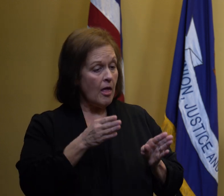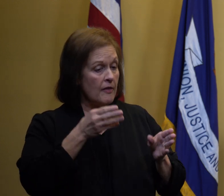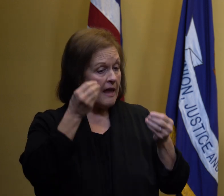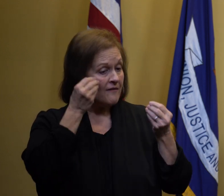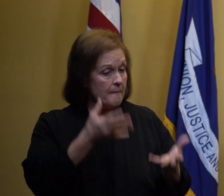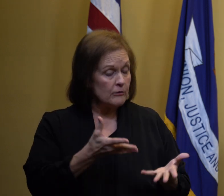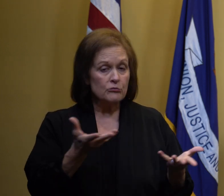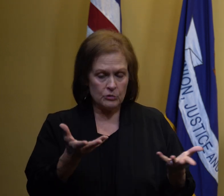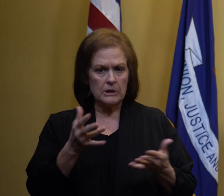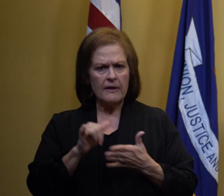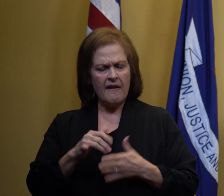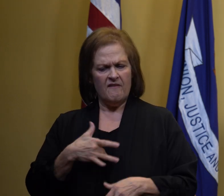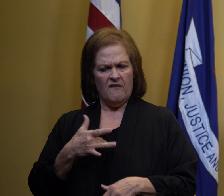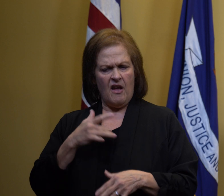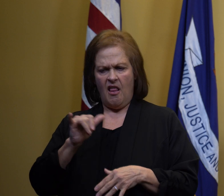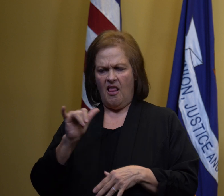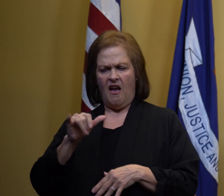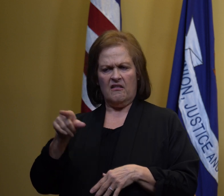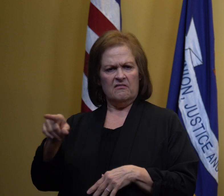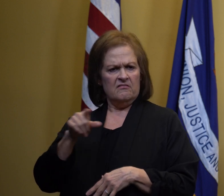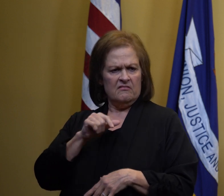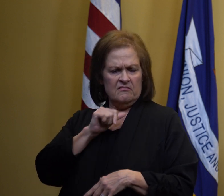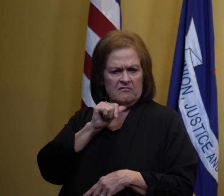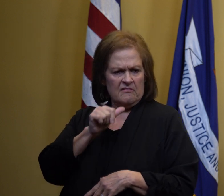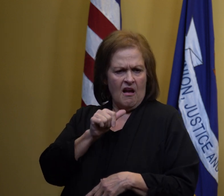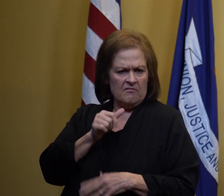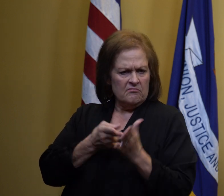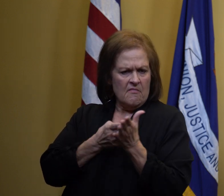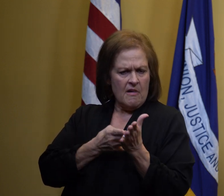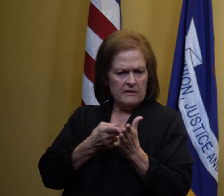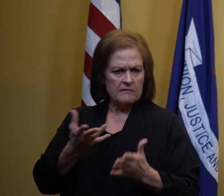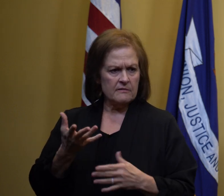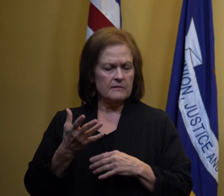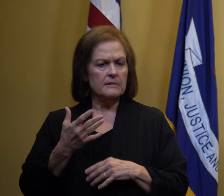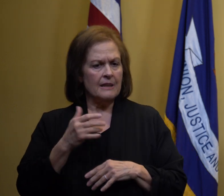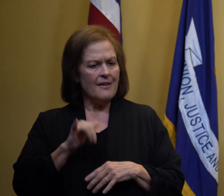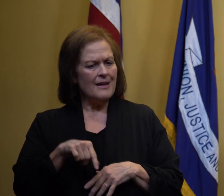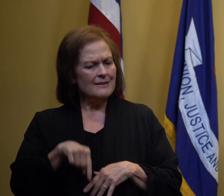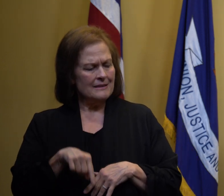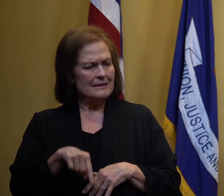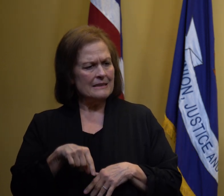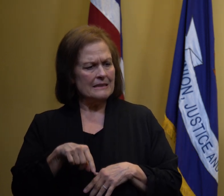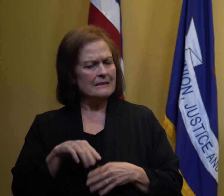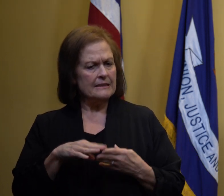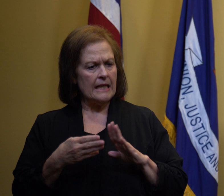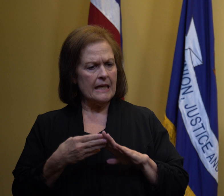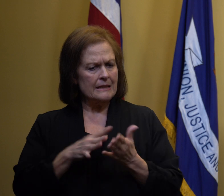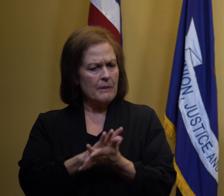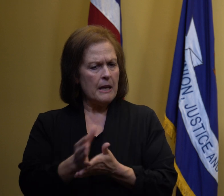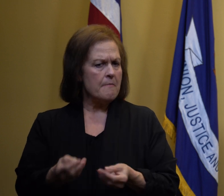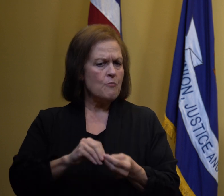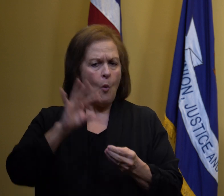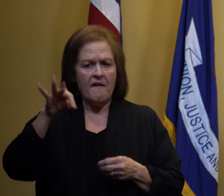to the public. It feels disingenuous. But also, this city is spending more federal